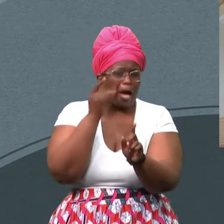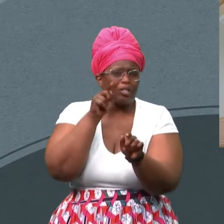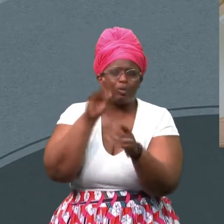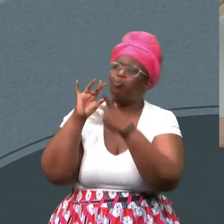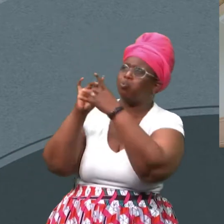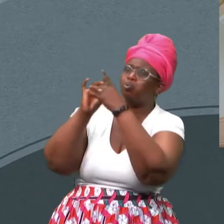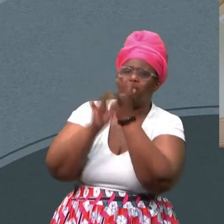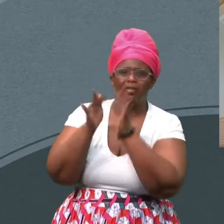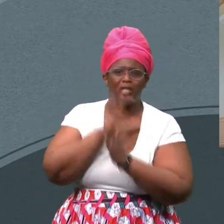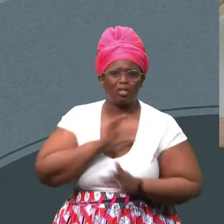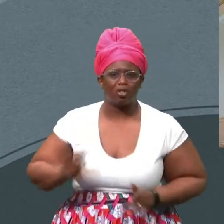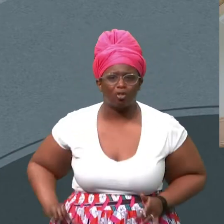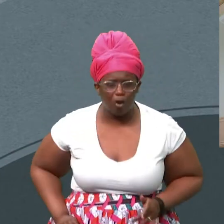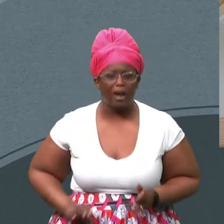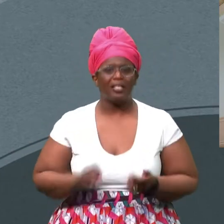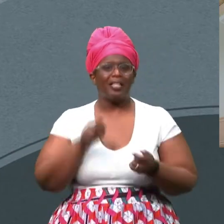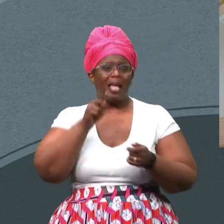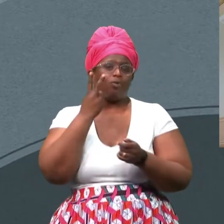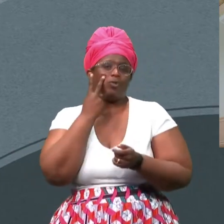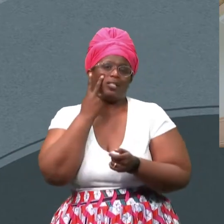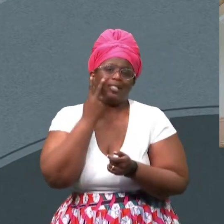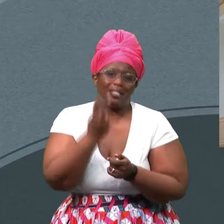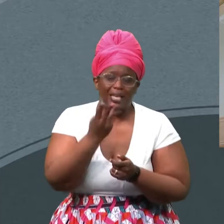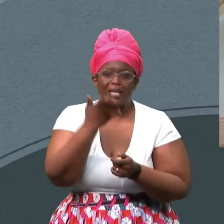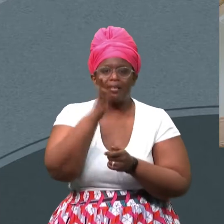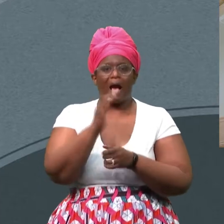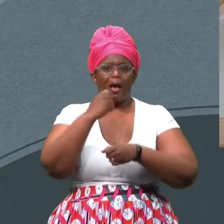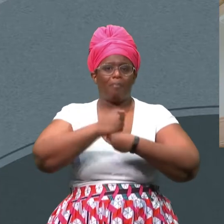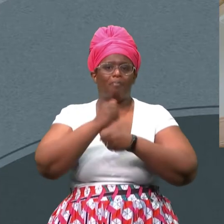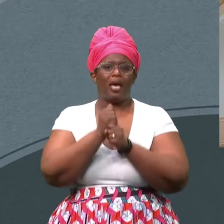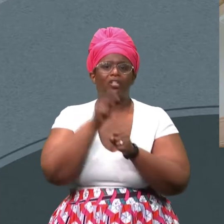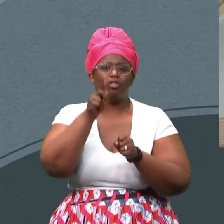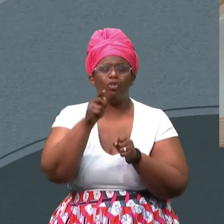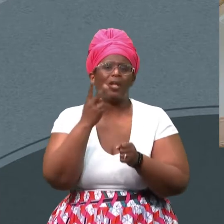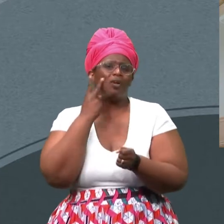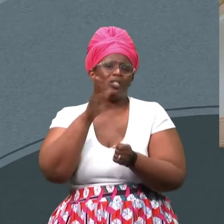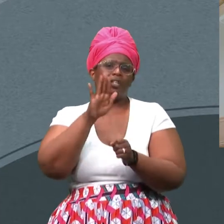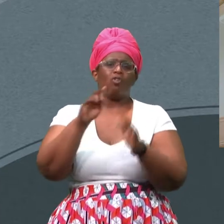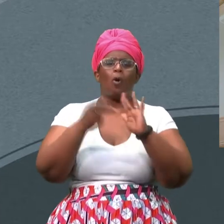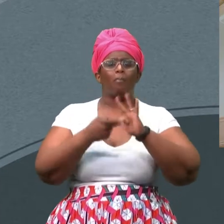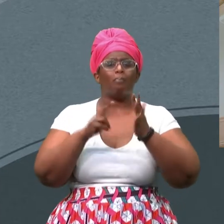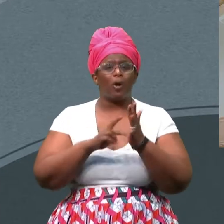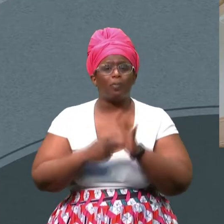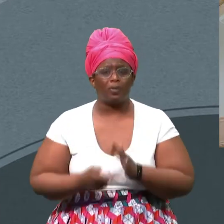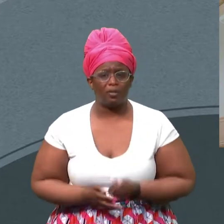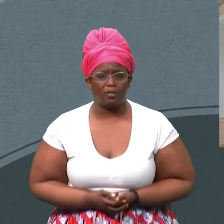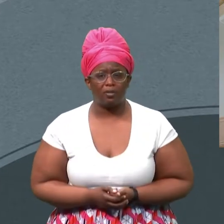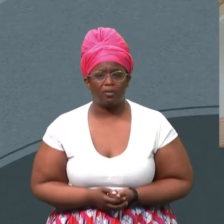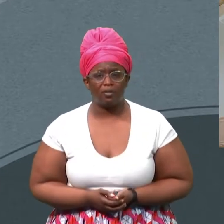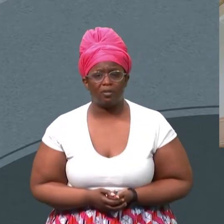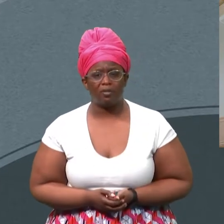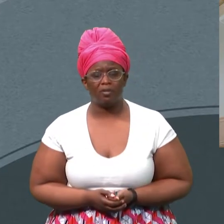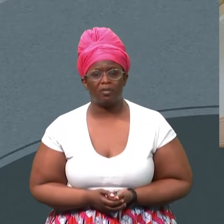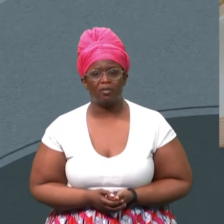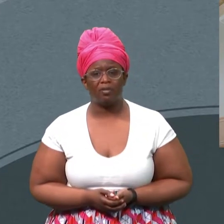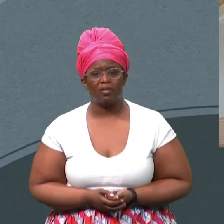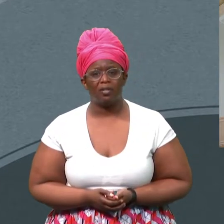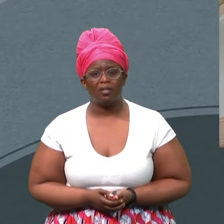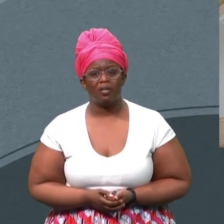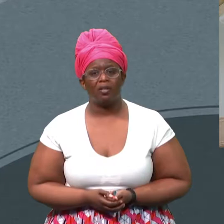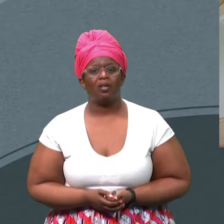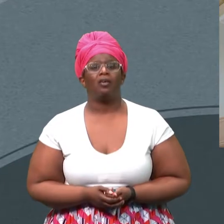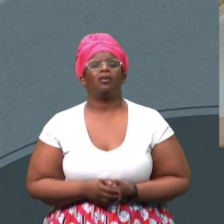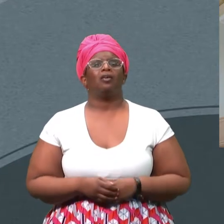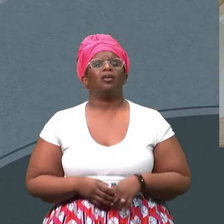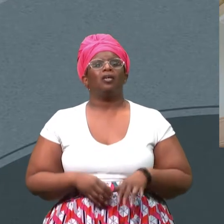you for how God has made you. They're going to see you for what your purpose is. And we start looking at this depiction of